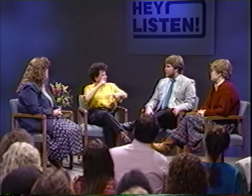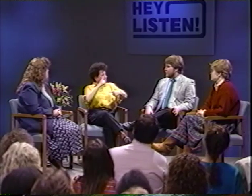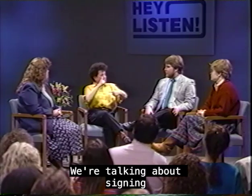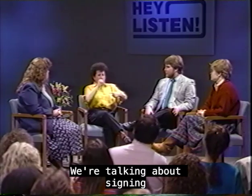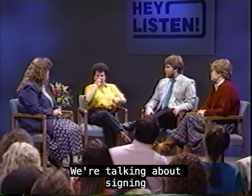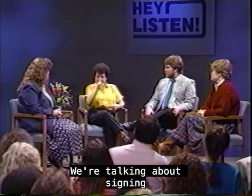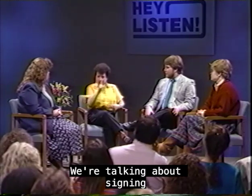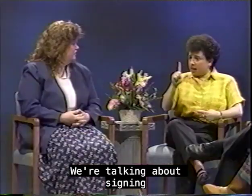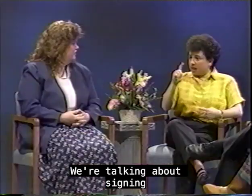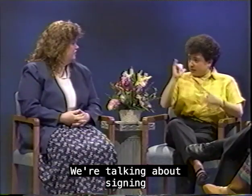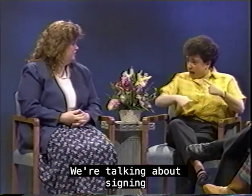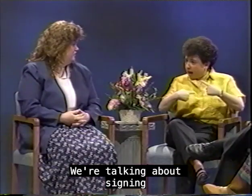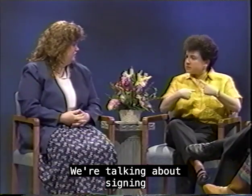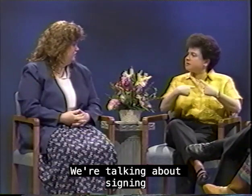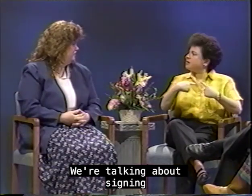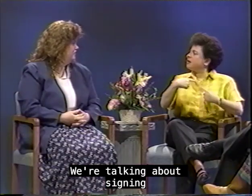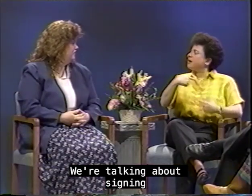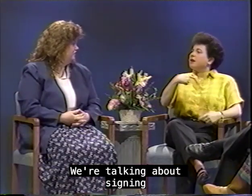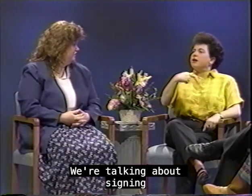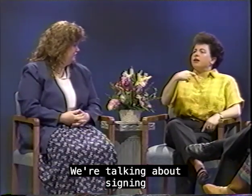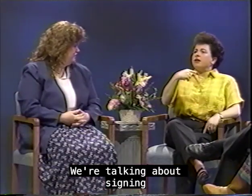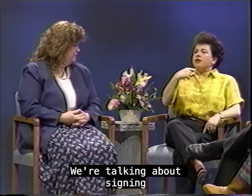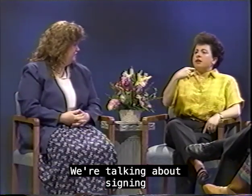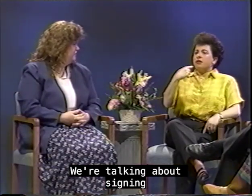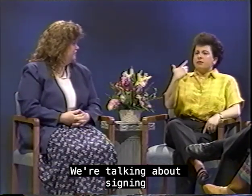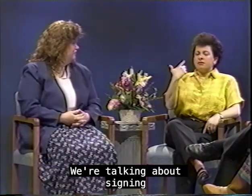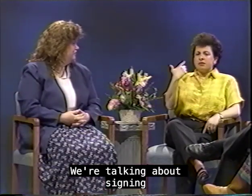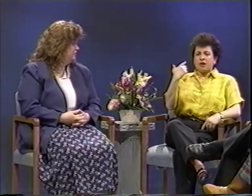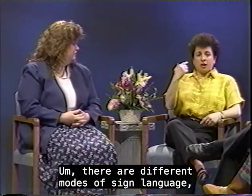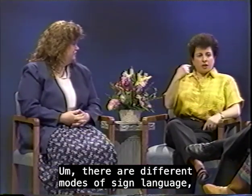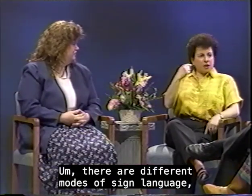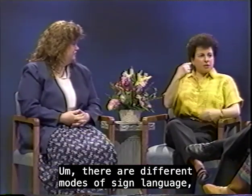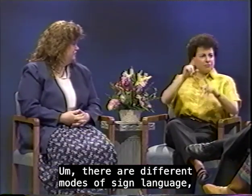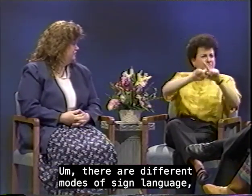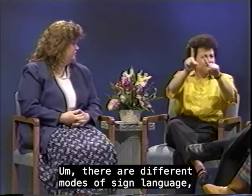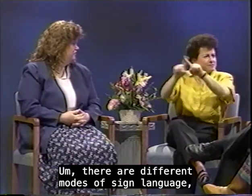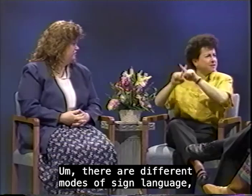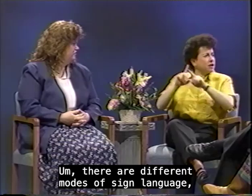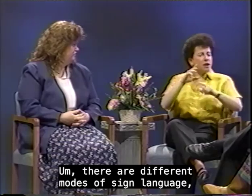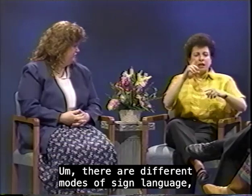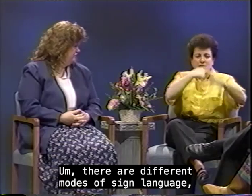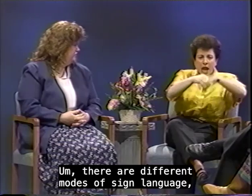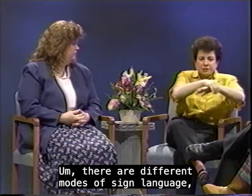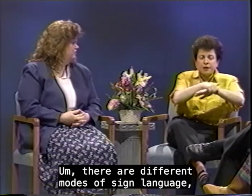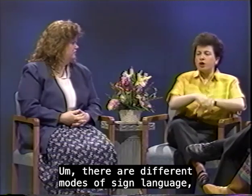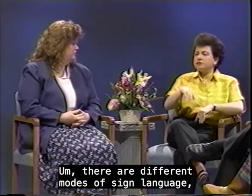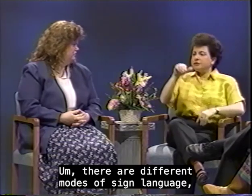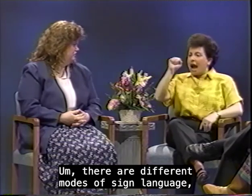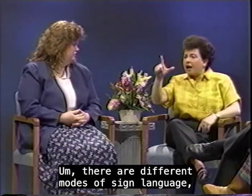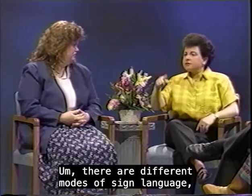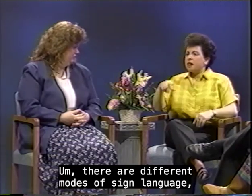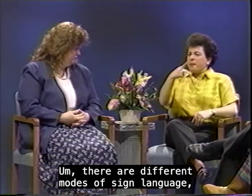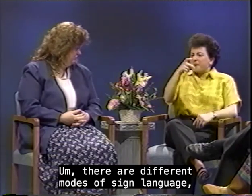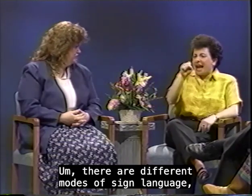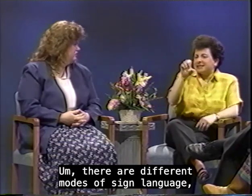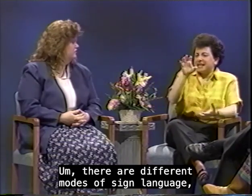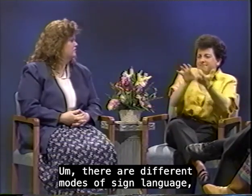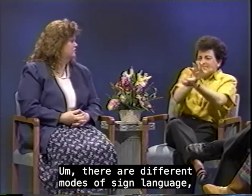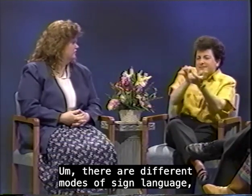We're talking about signing, American Sign Language. There are different modes of